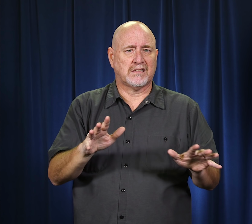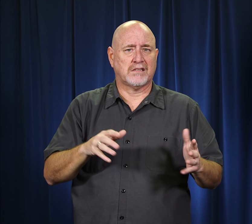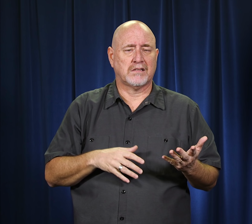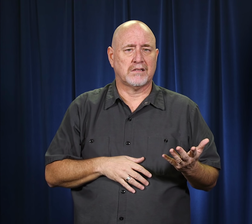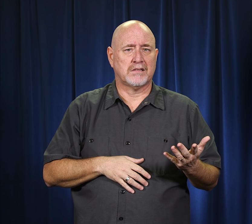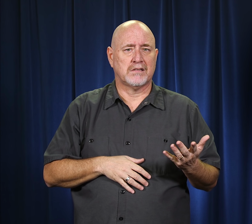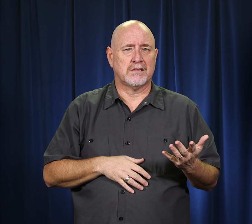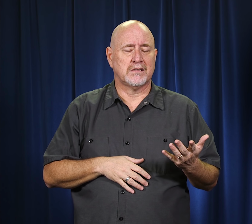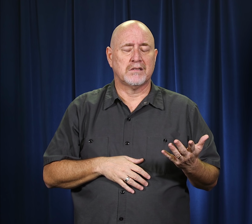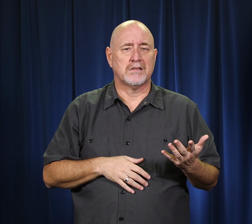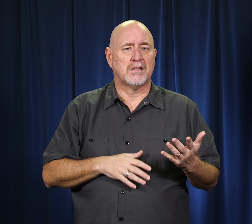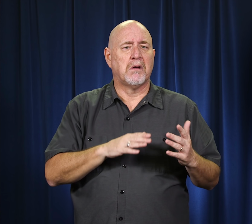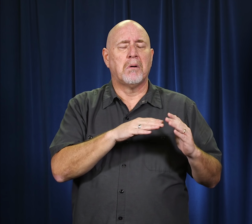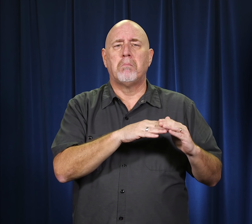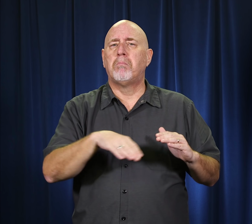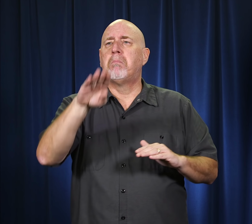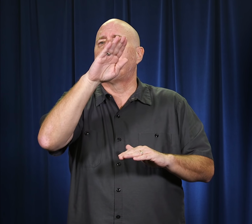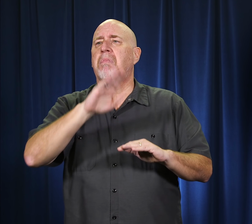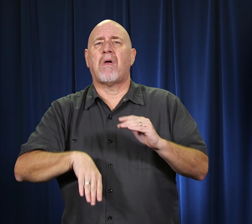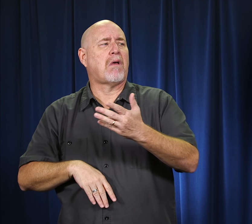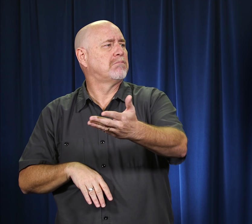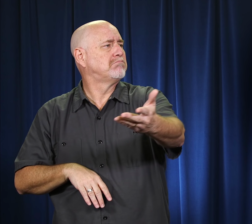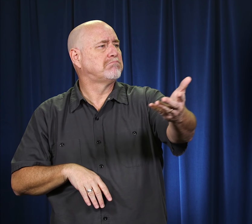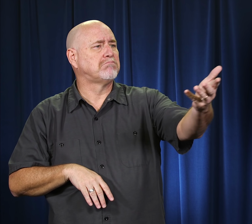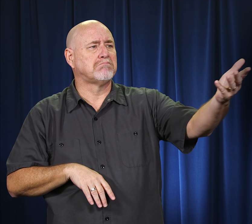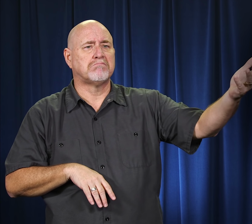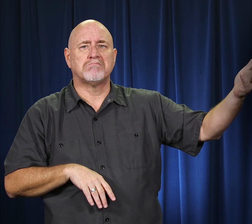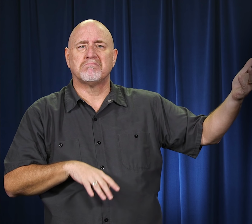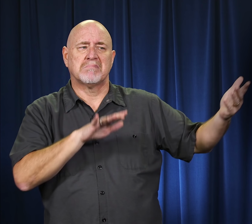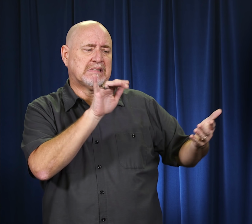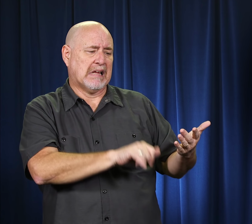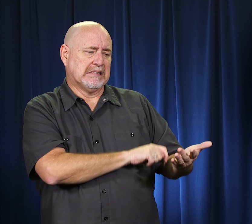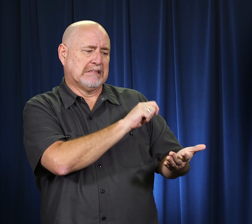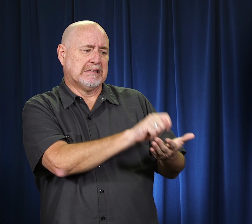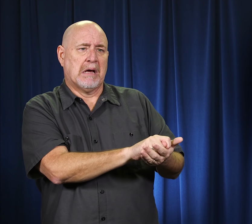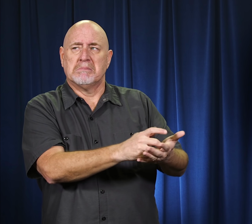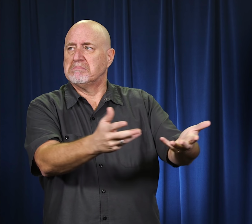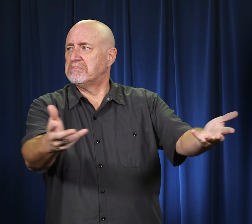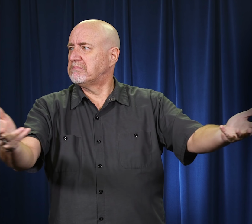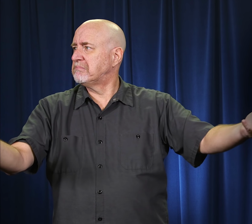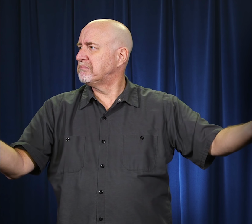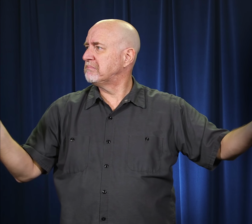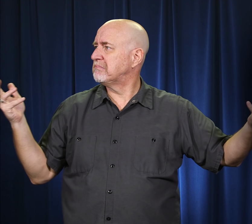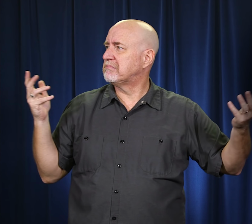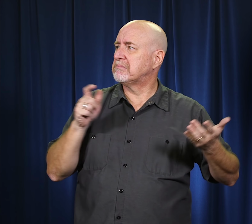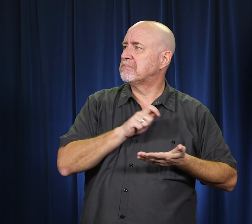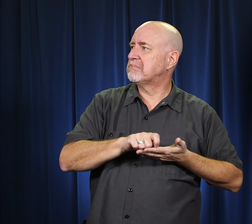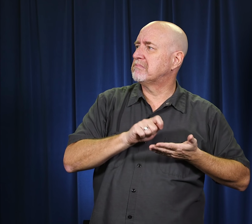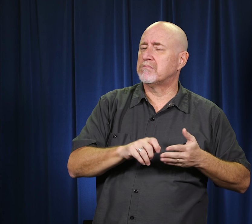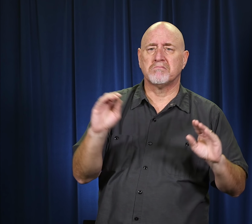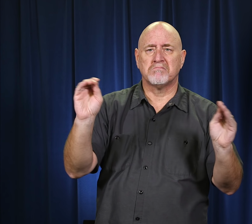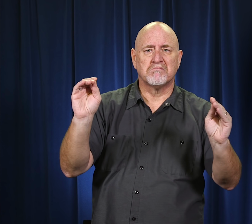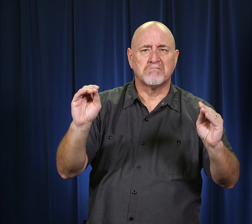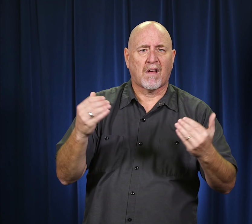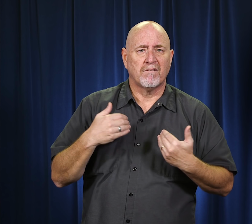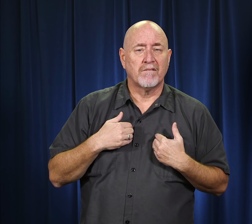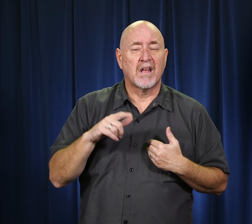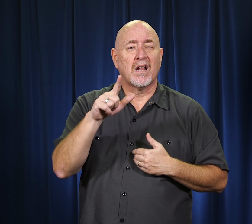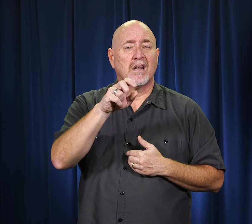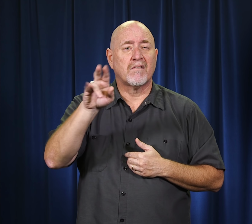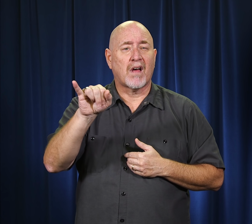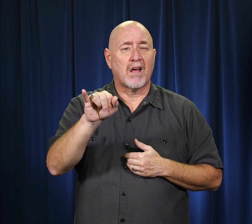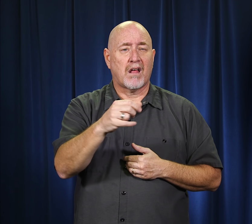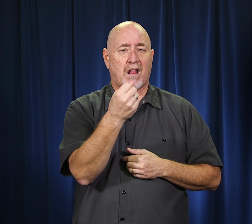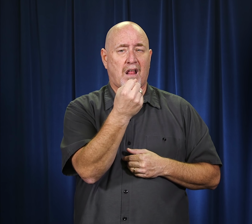diseases that surpasses anything that was around during the time of the writers. For instance, when you look in